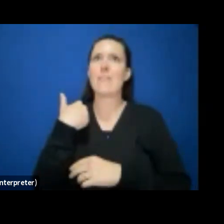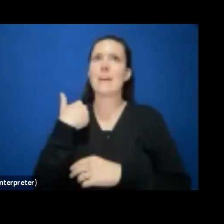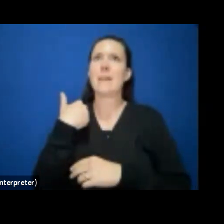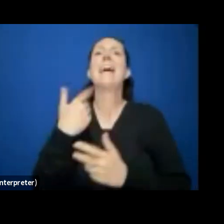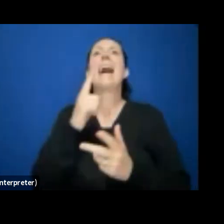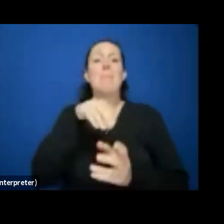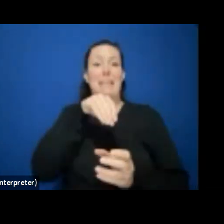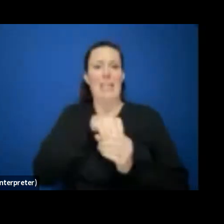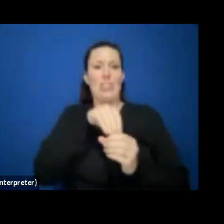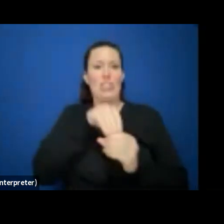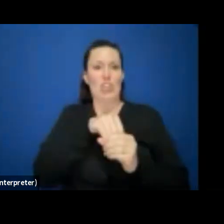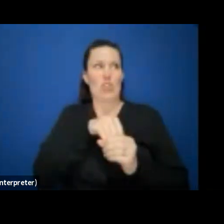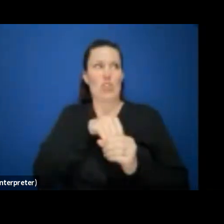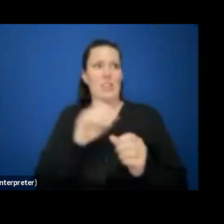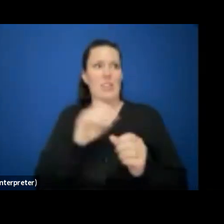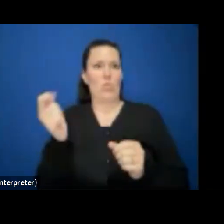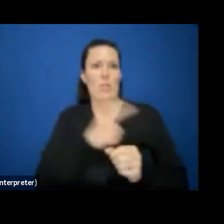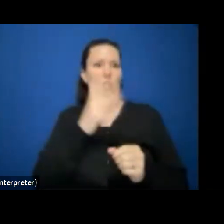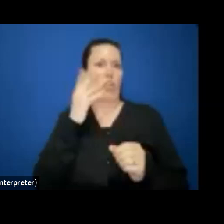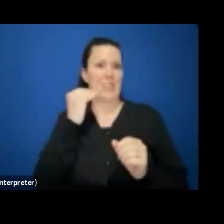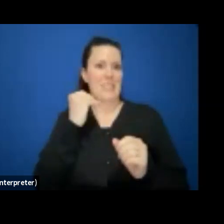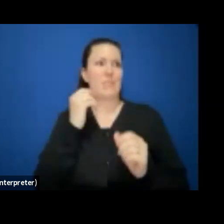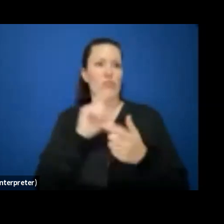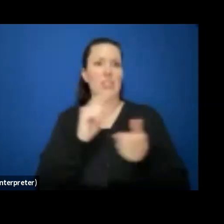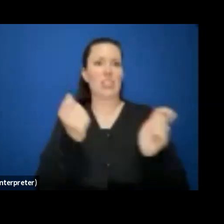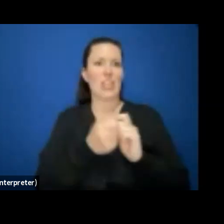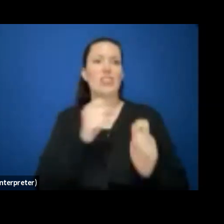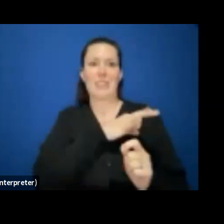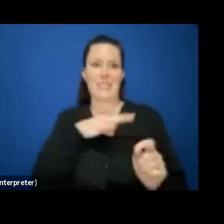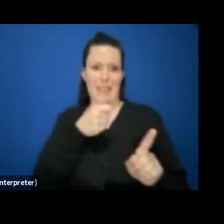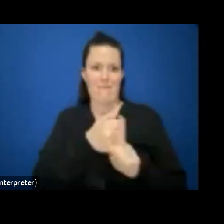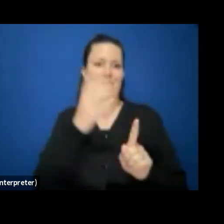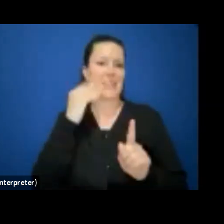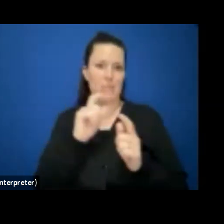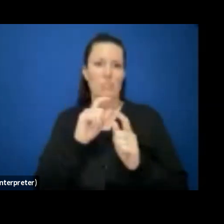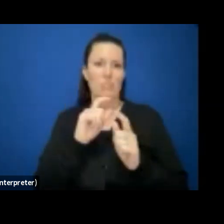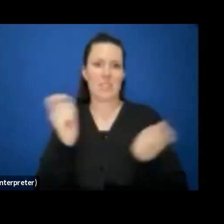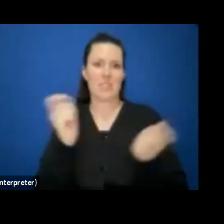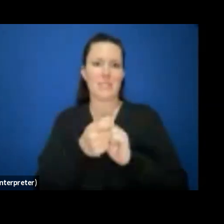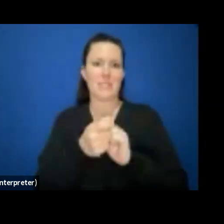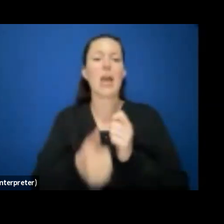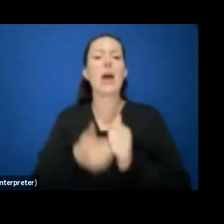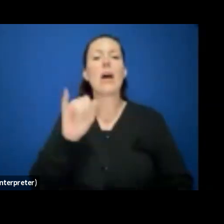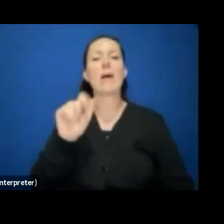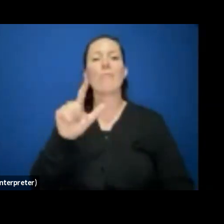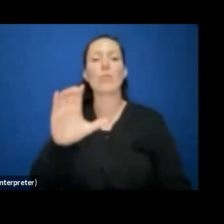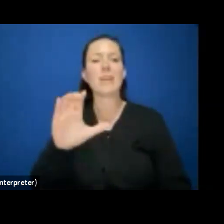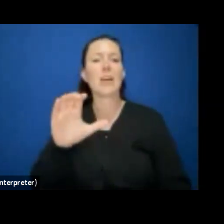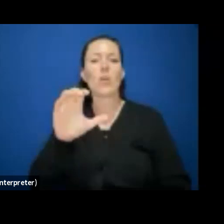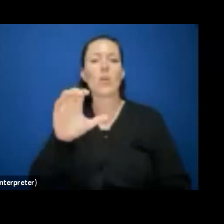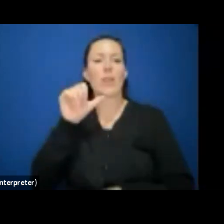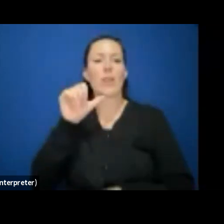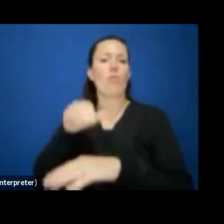Internally, it was a change for all the IL staff, because as you guys know, most of the ILCs, they don't call like case managers to